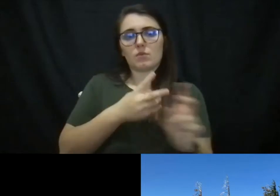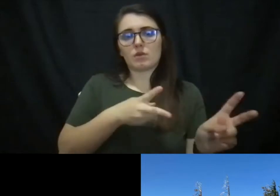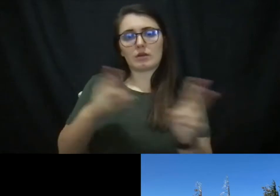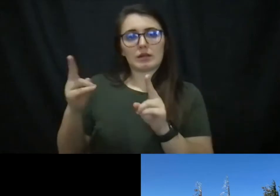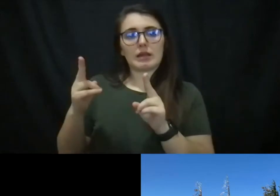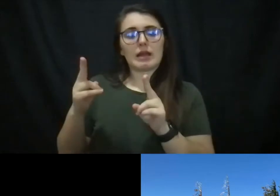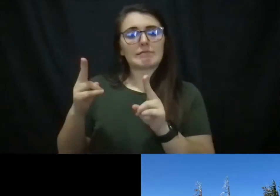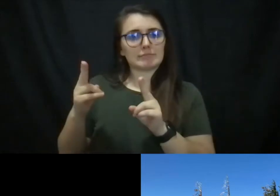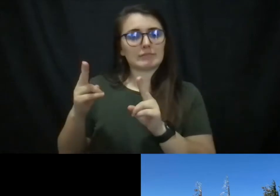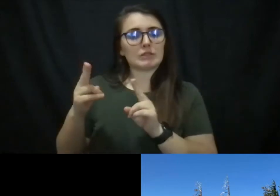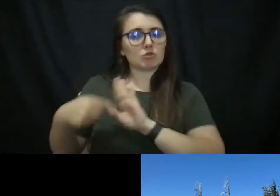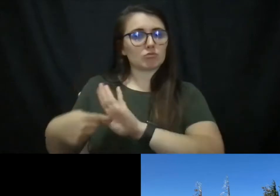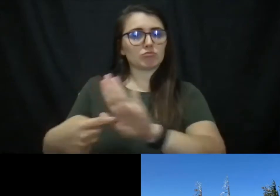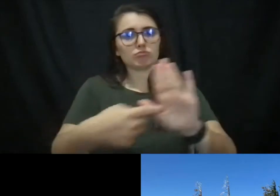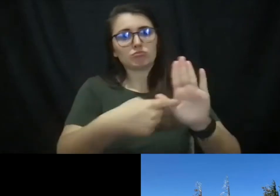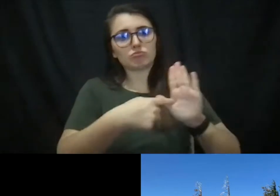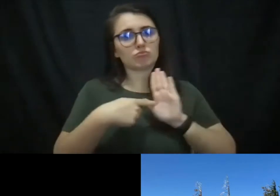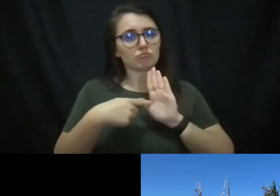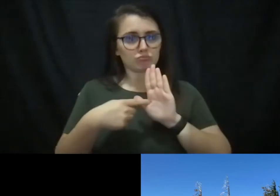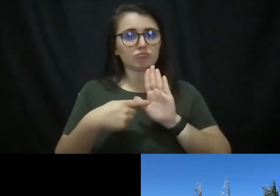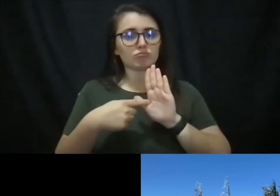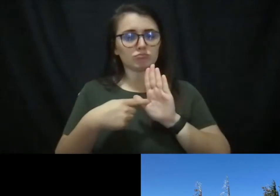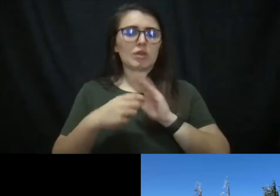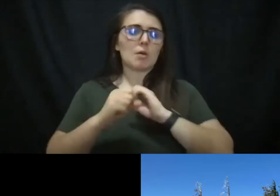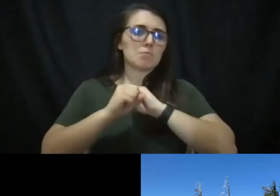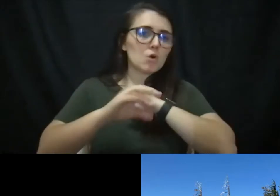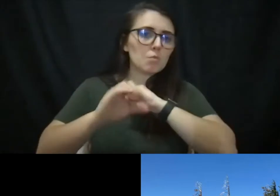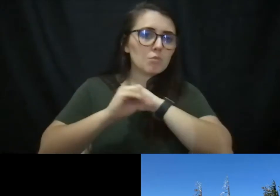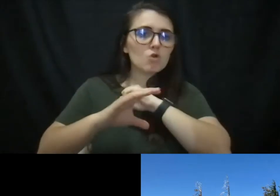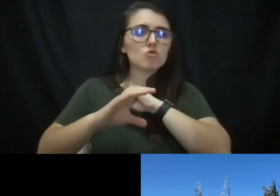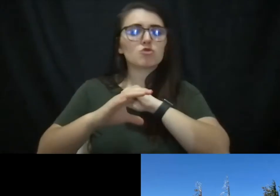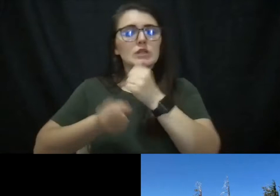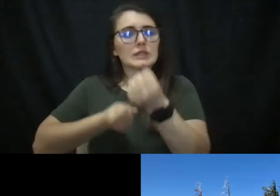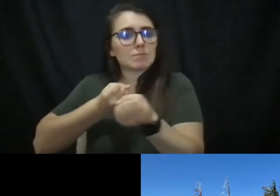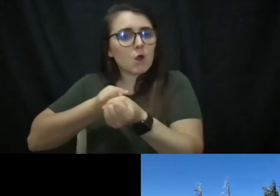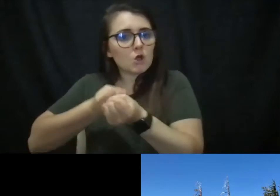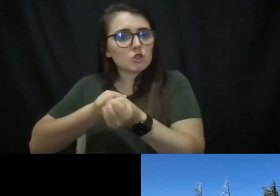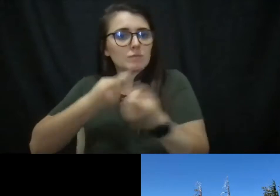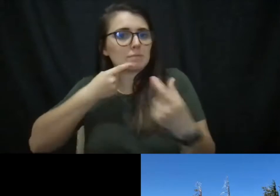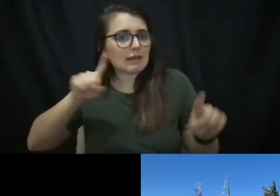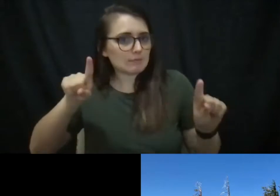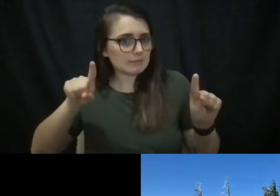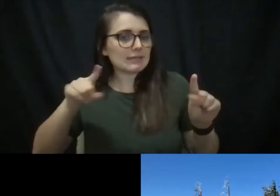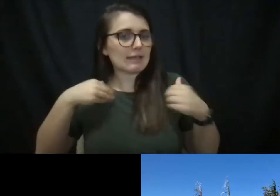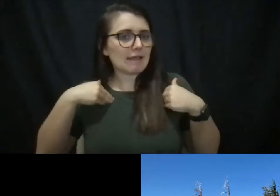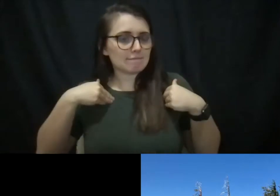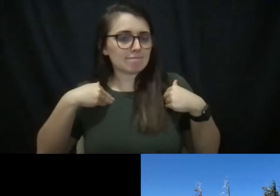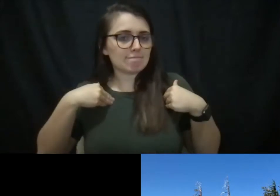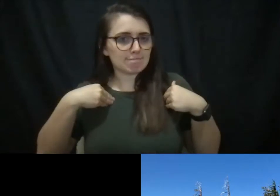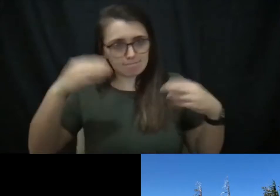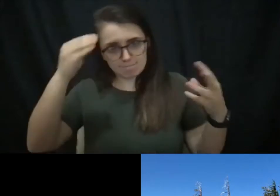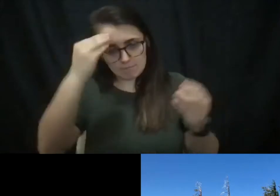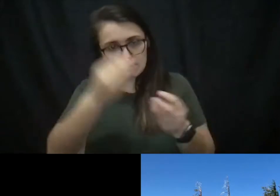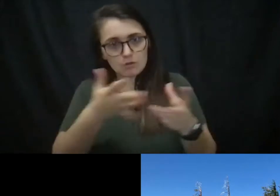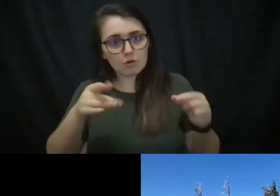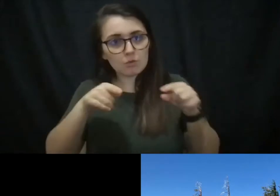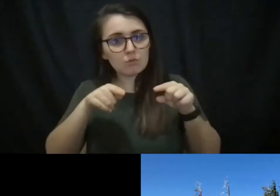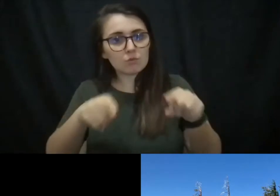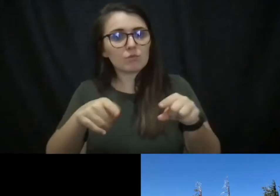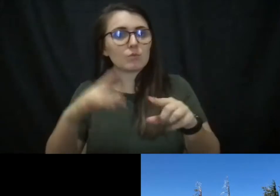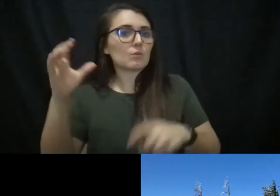automation system. Those could be station promotions or sponsorship announcements, or cuts